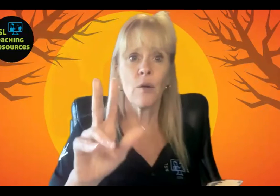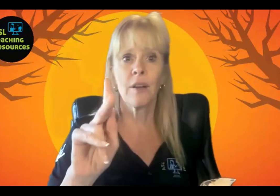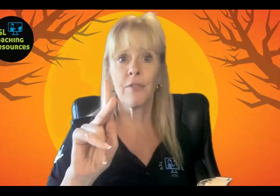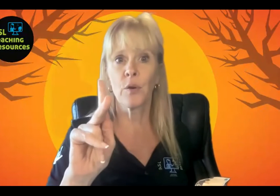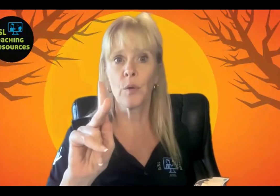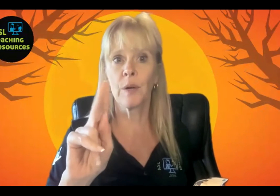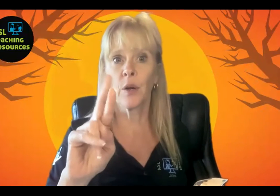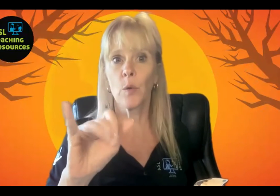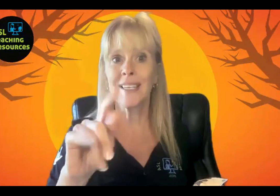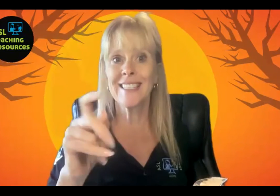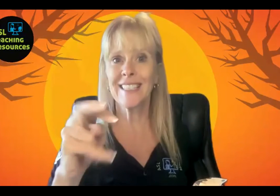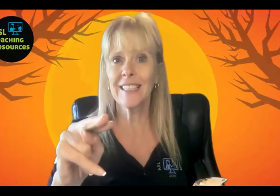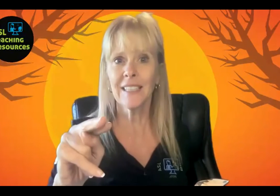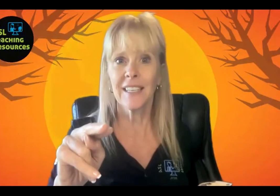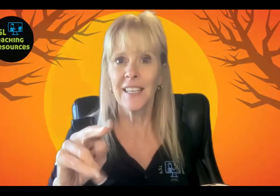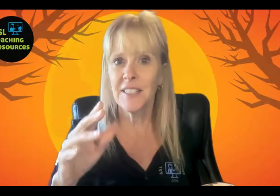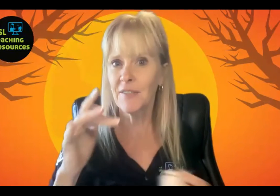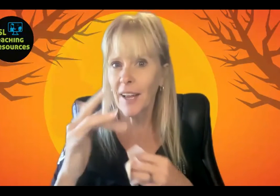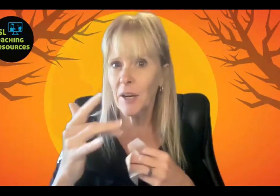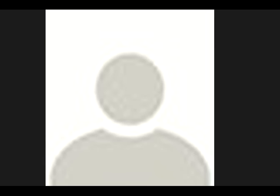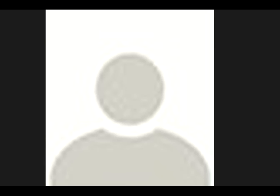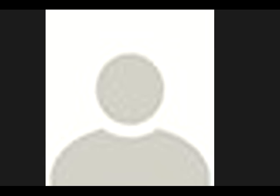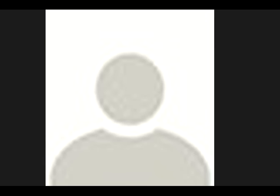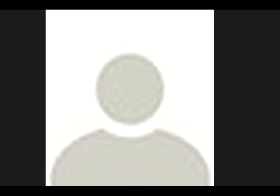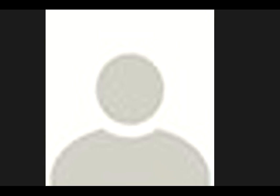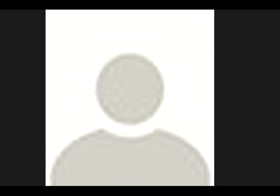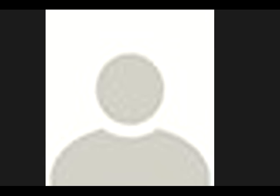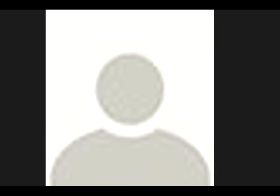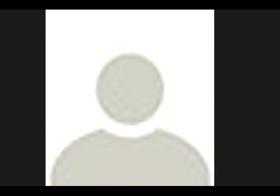I don't know if Kristen is available.